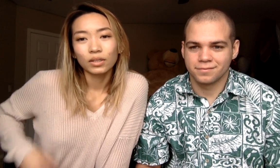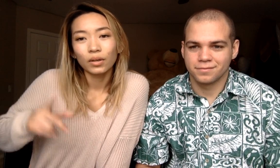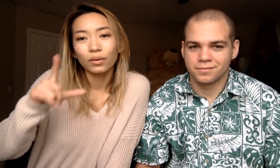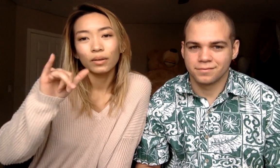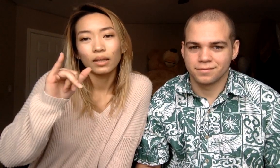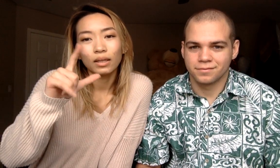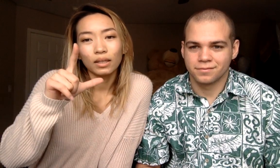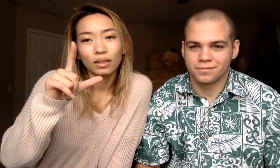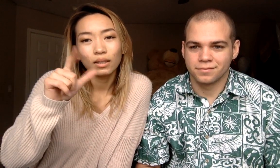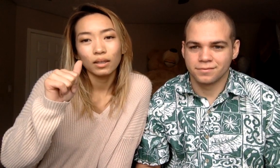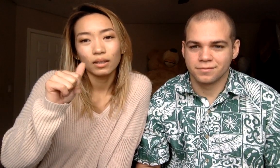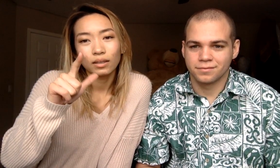So Lila